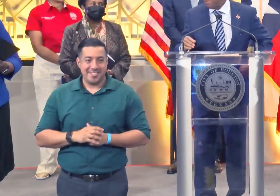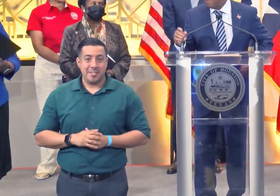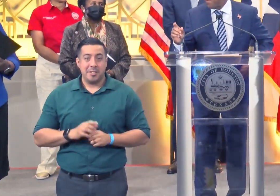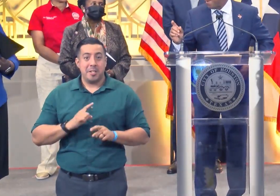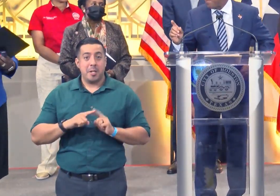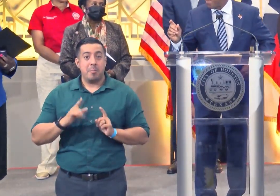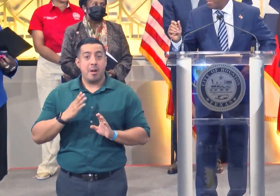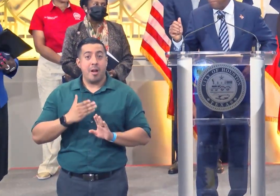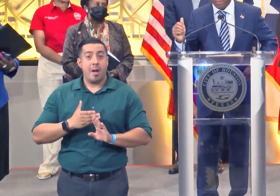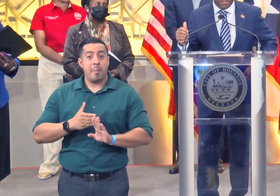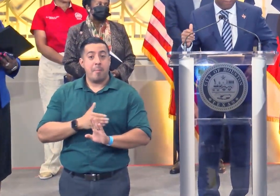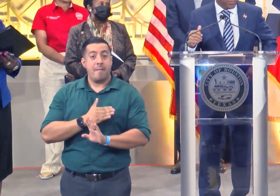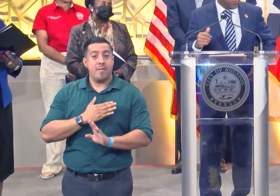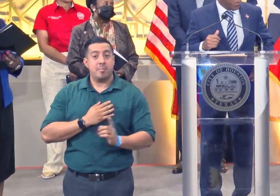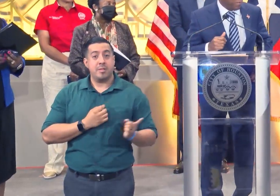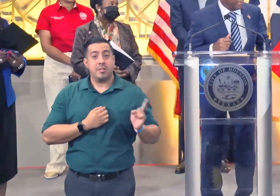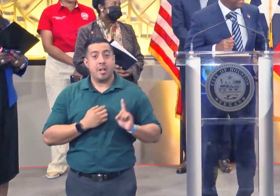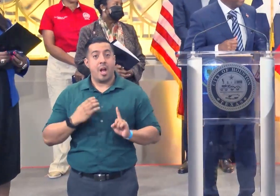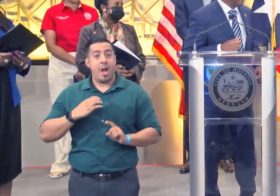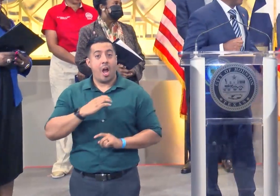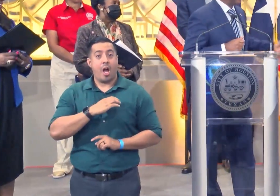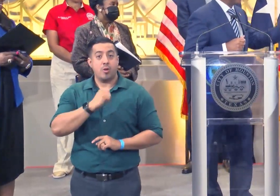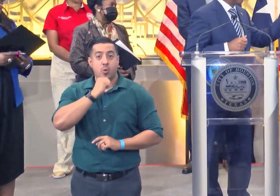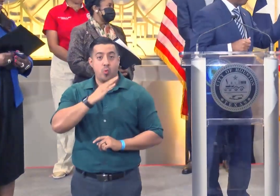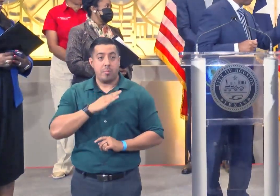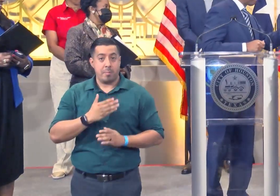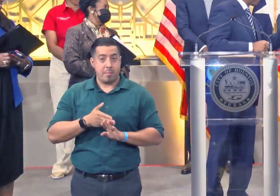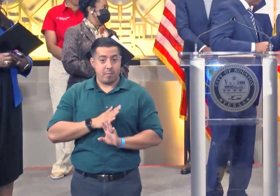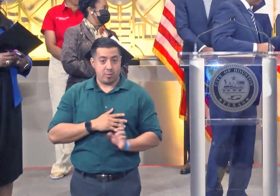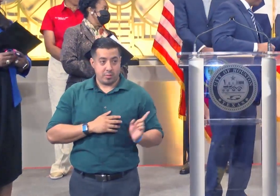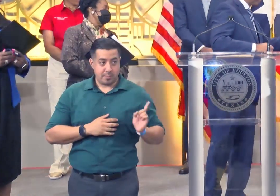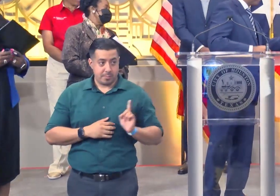But just before I bring up the Congresswoman,